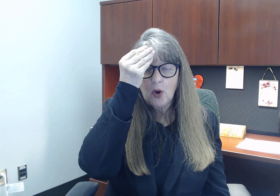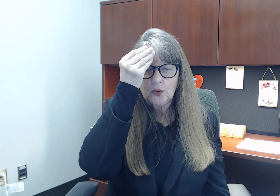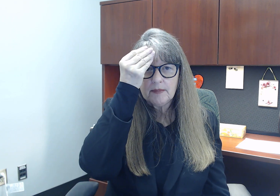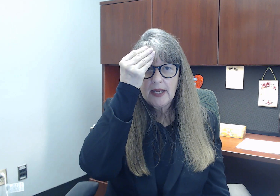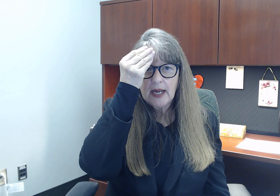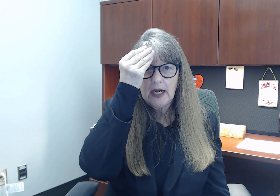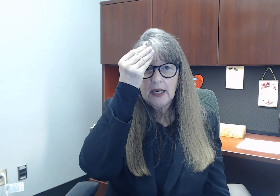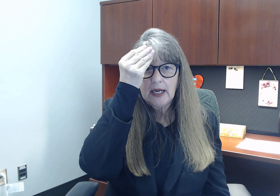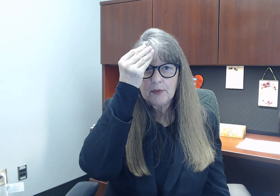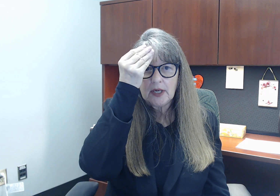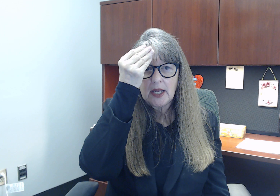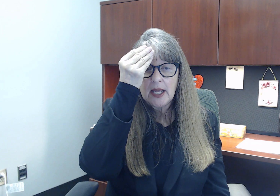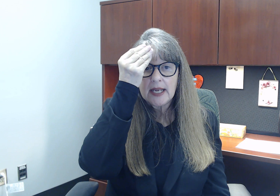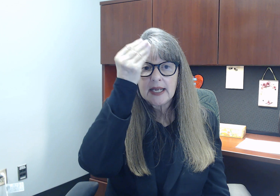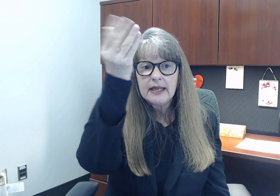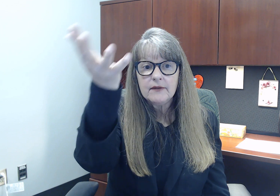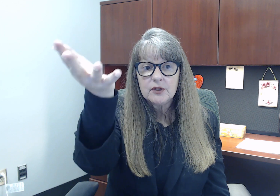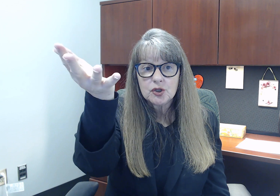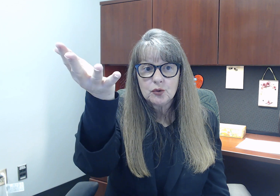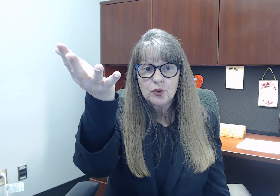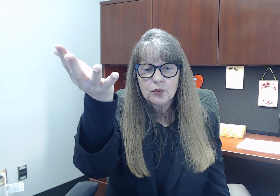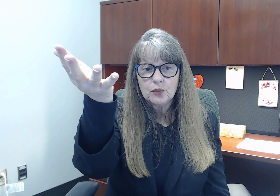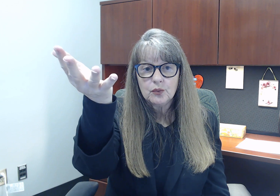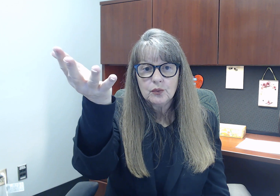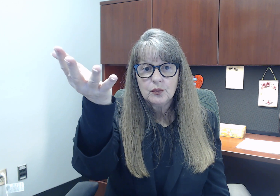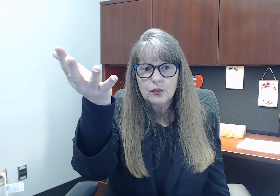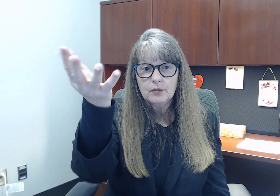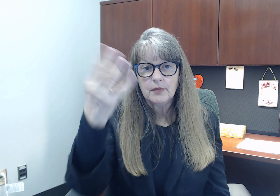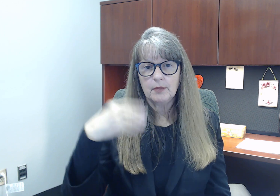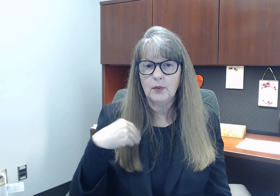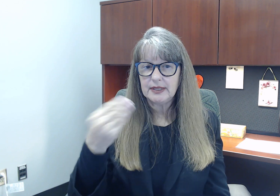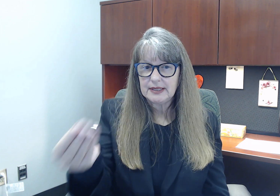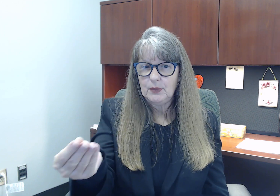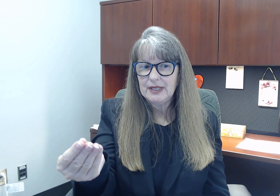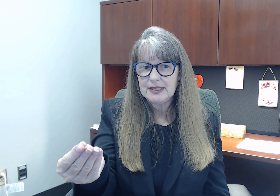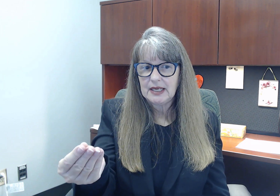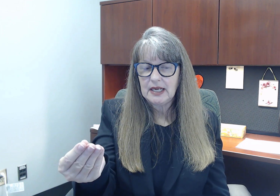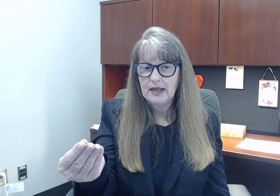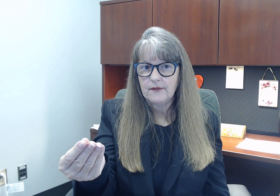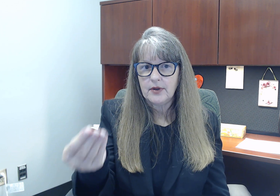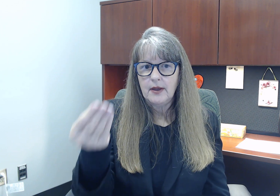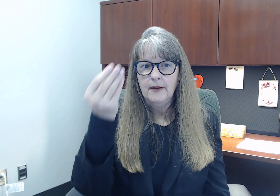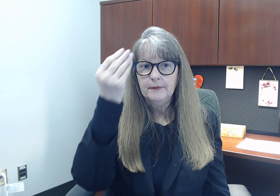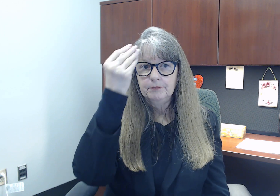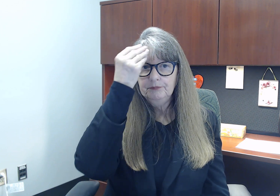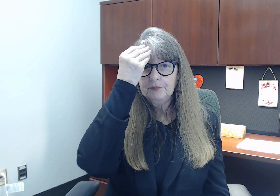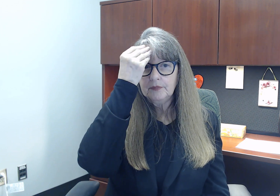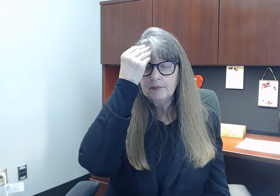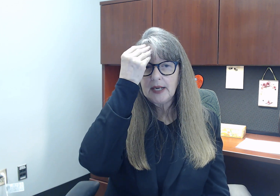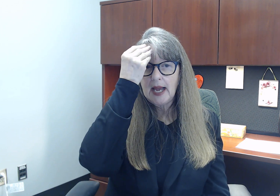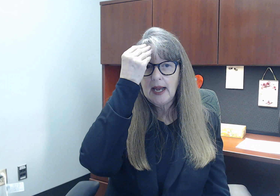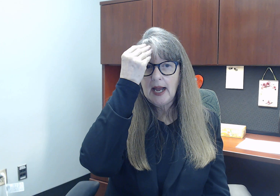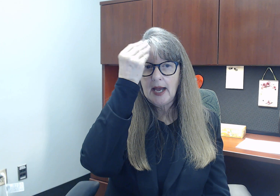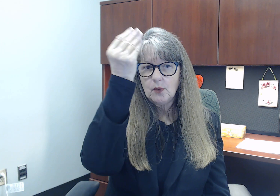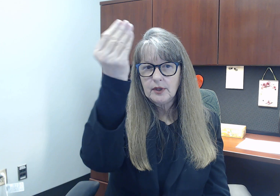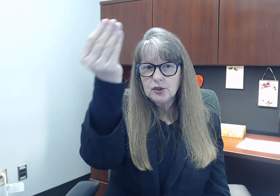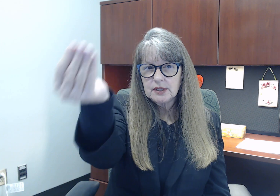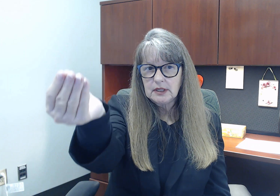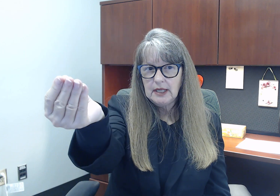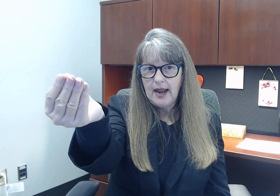in my hand, and I'm going to give it to you. Remember, we did say give, but I don't want to just hand it to